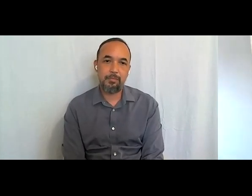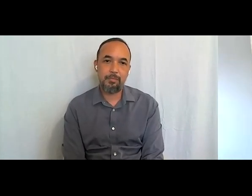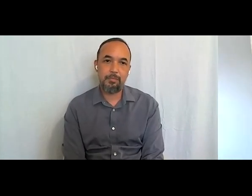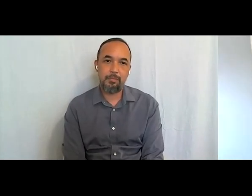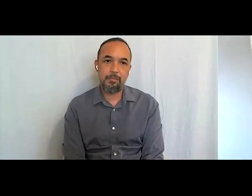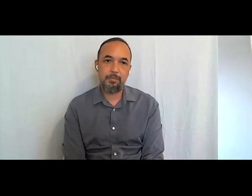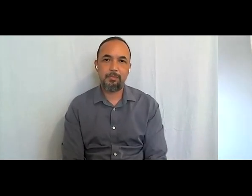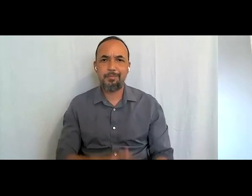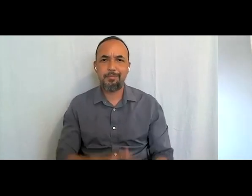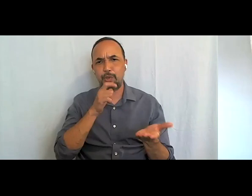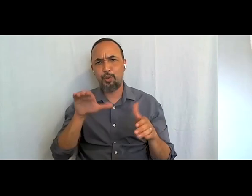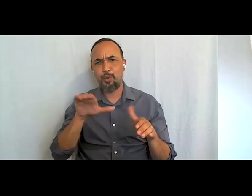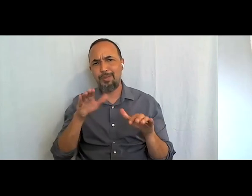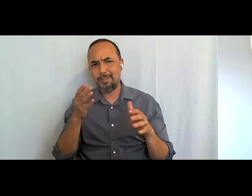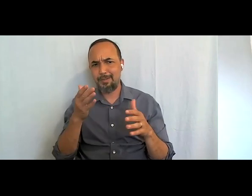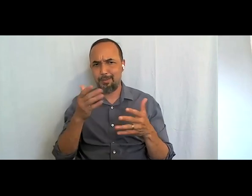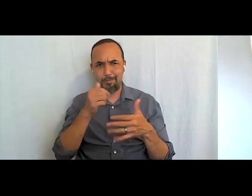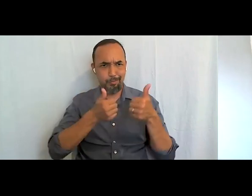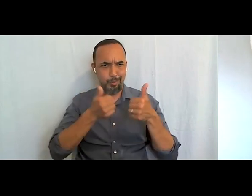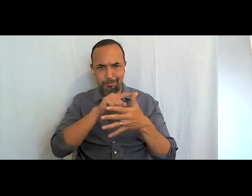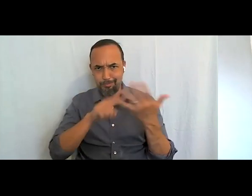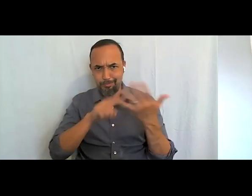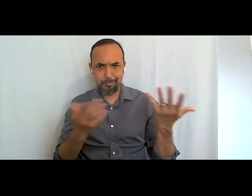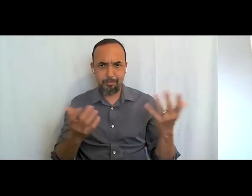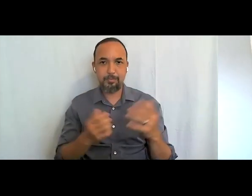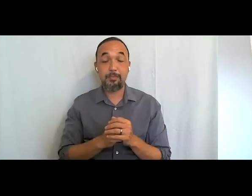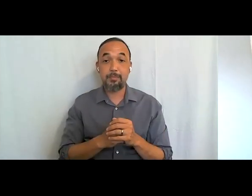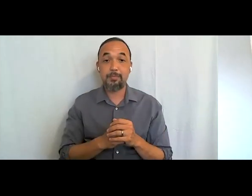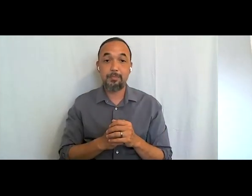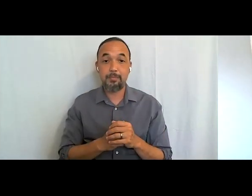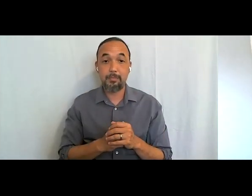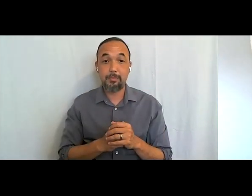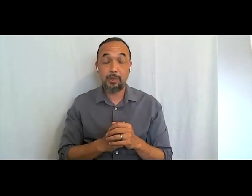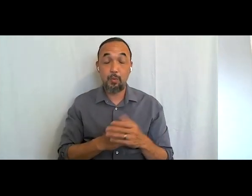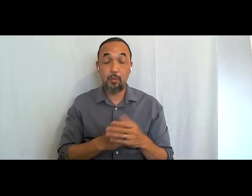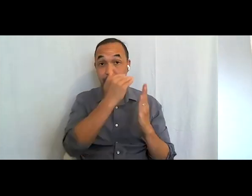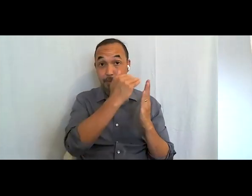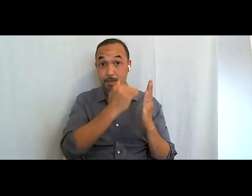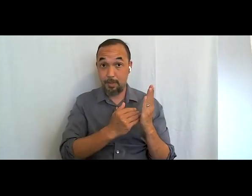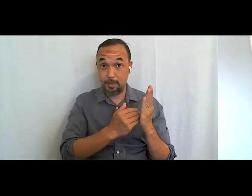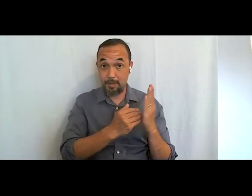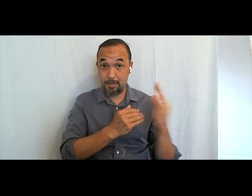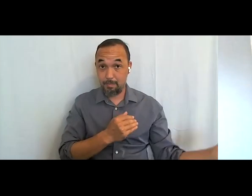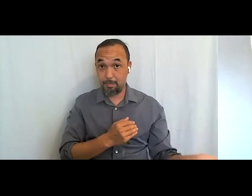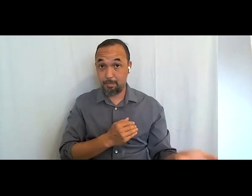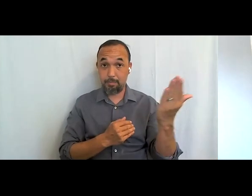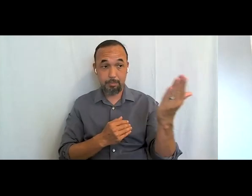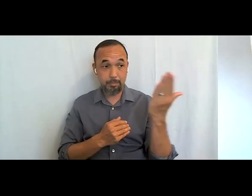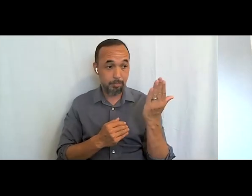who does what? So when the list arrives of challenges that you will be embarking